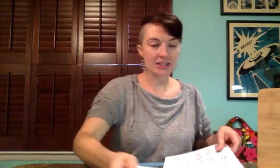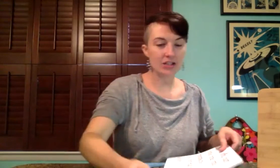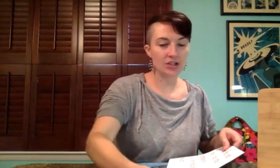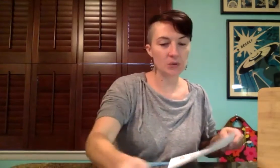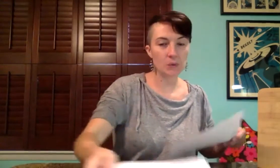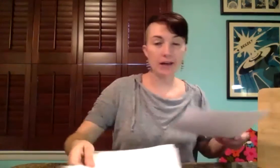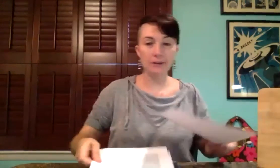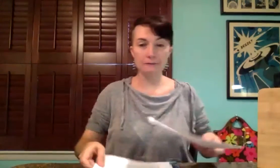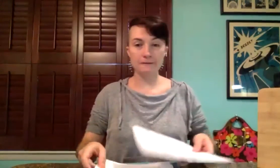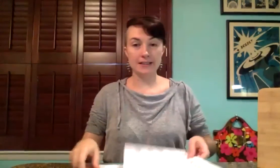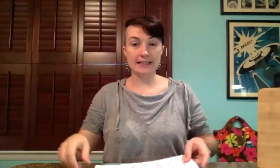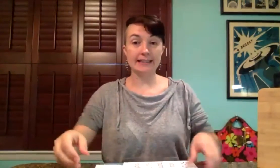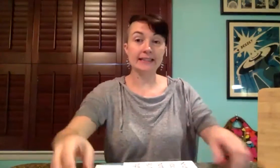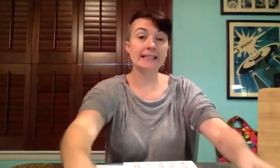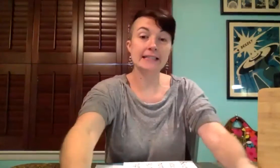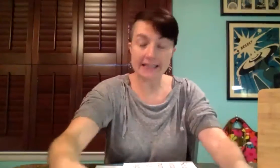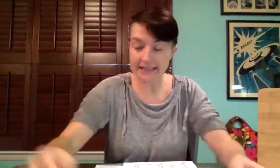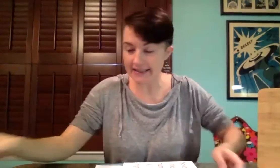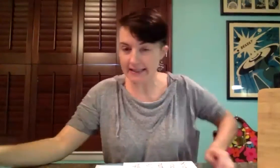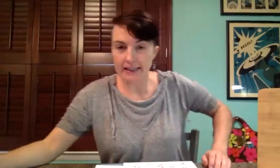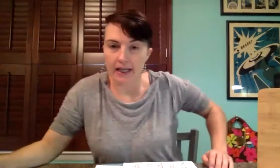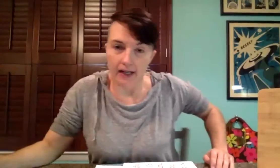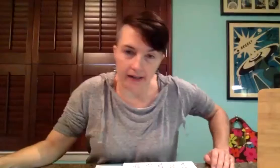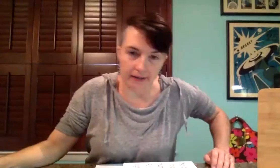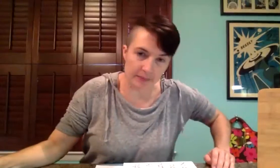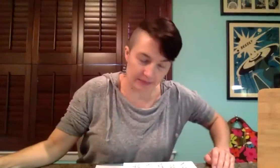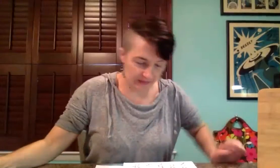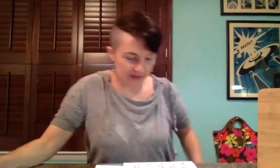the tune of 10 Little Indians.